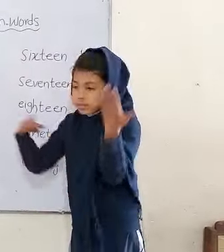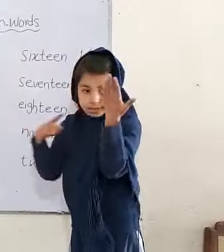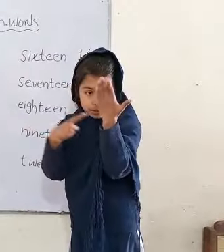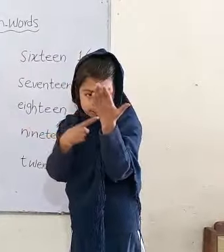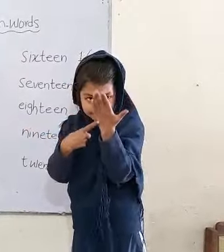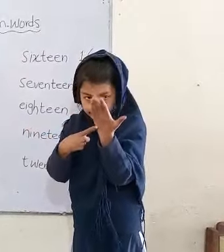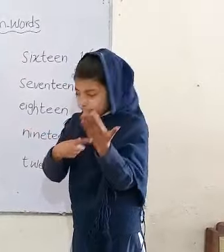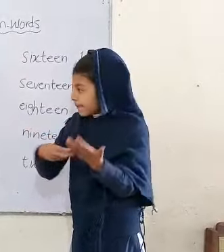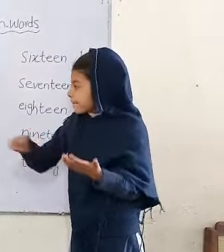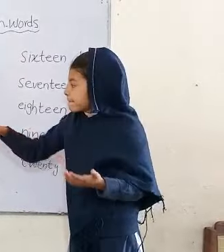T